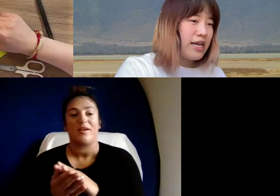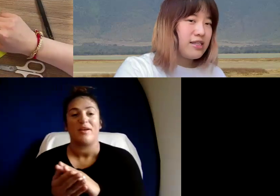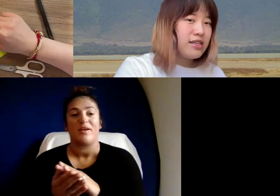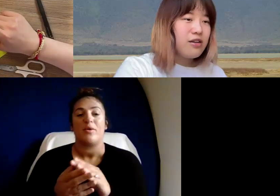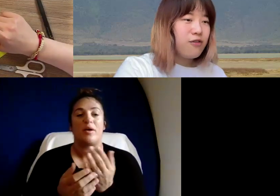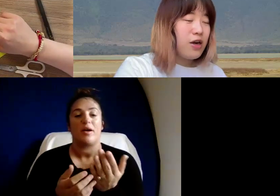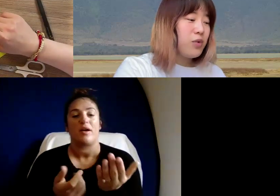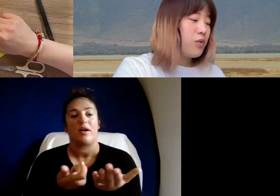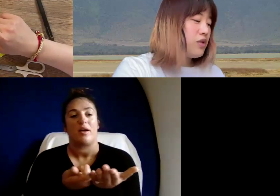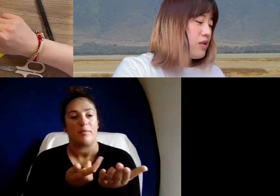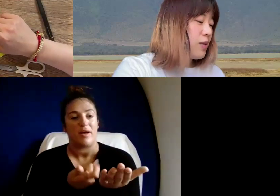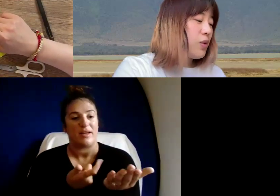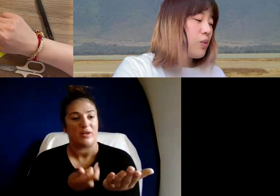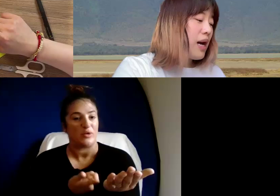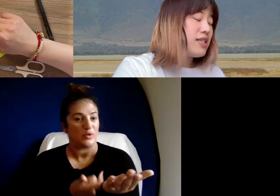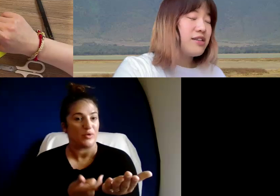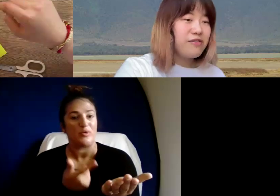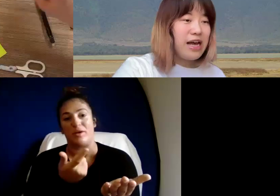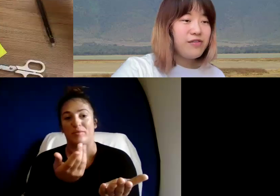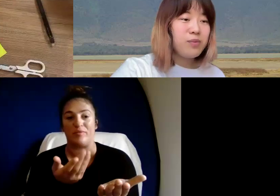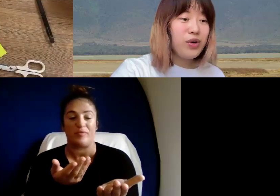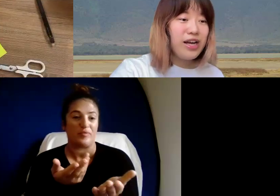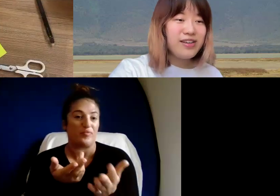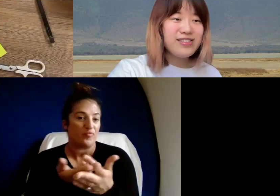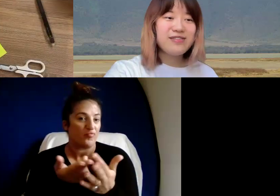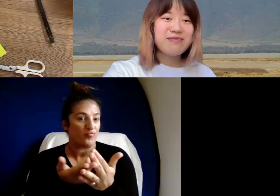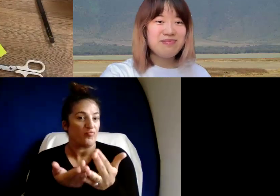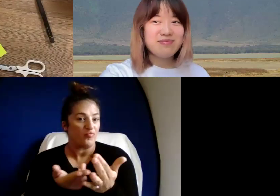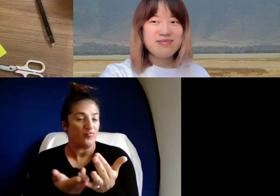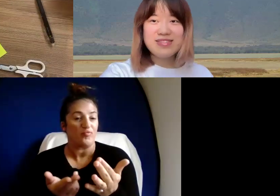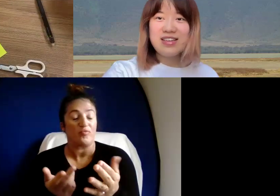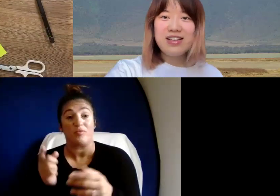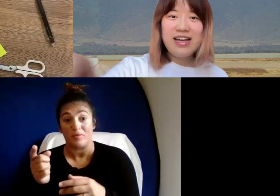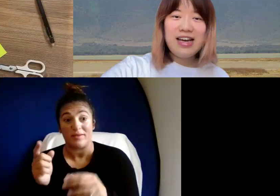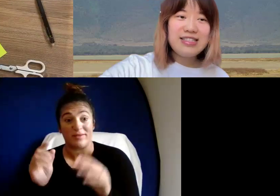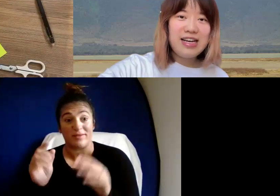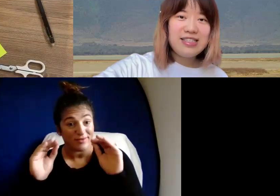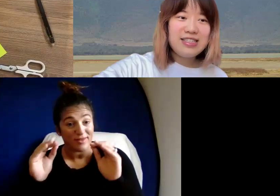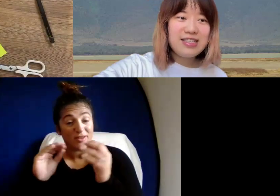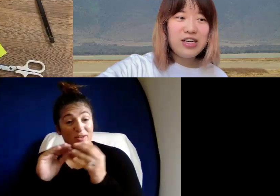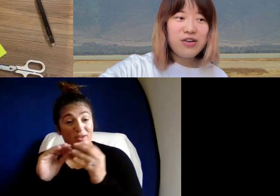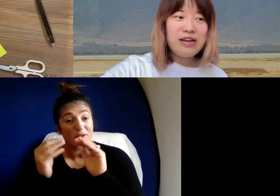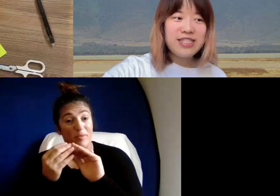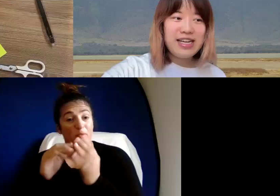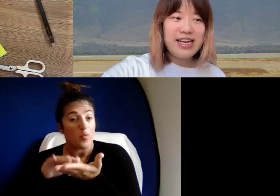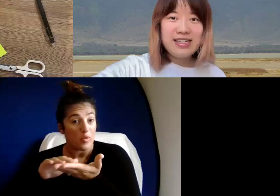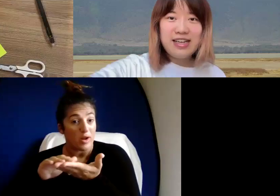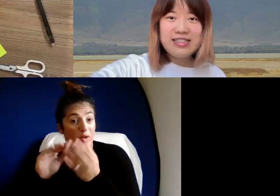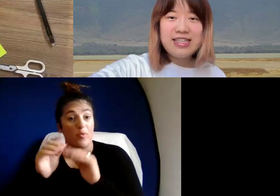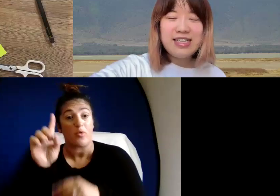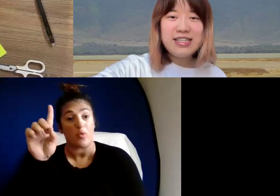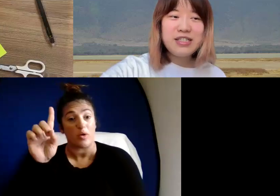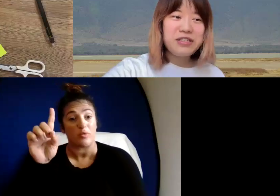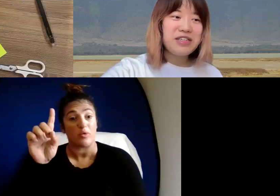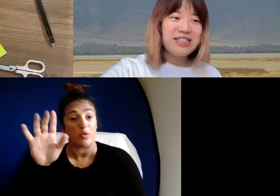to write from number 1 to 5 in Braille. And this is our craft today.